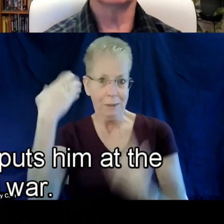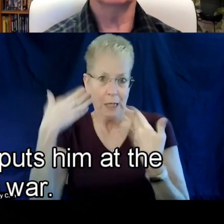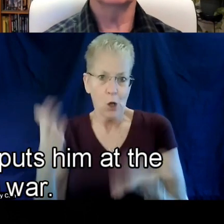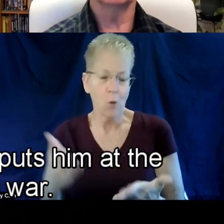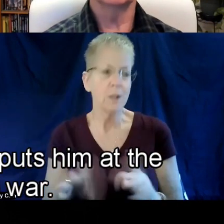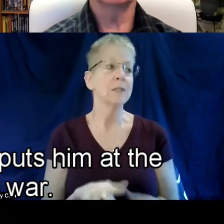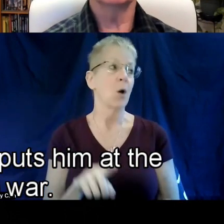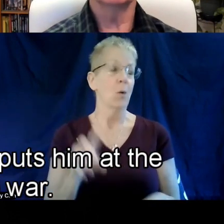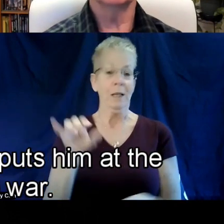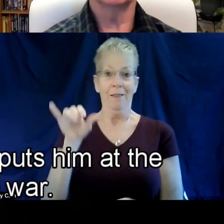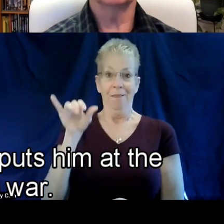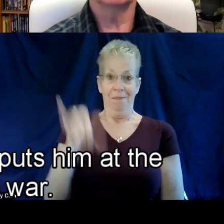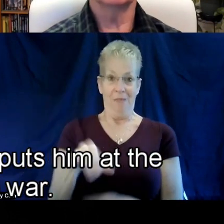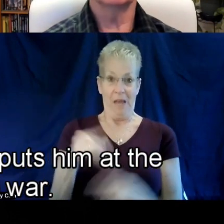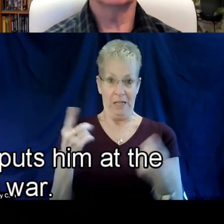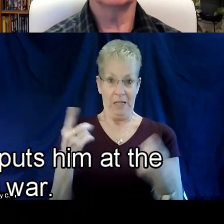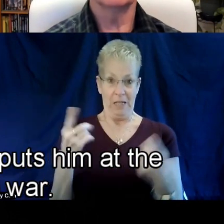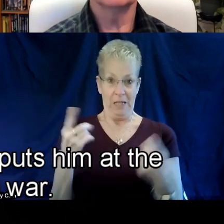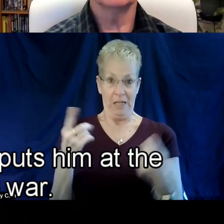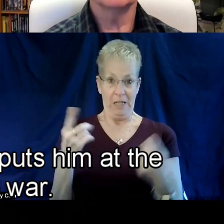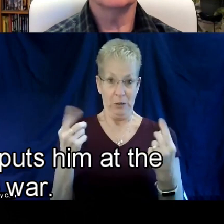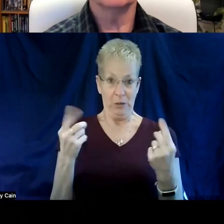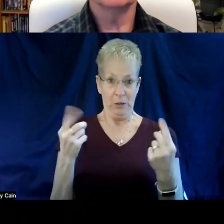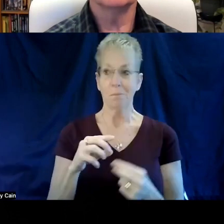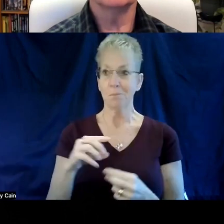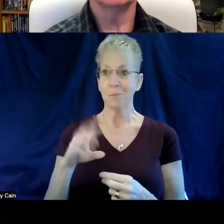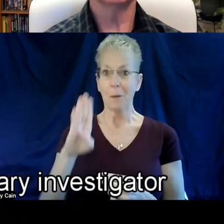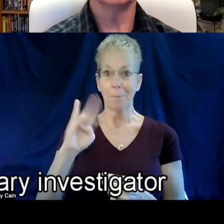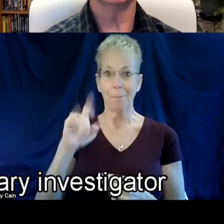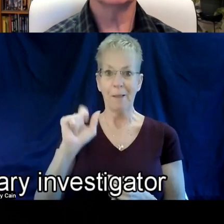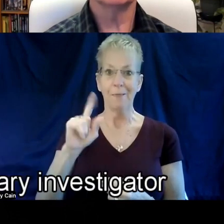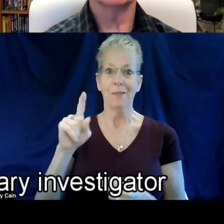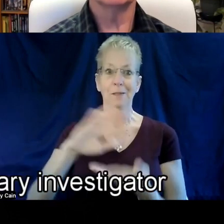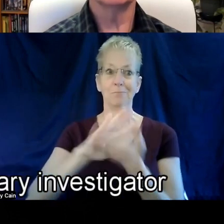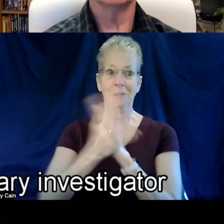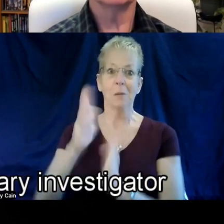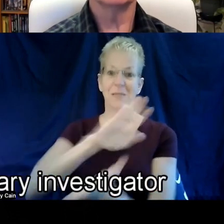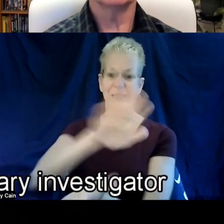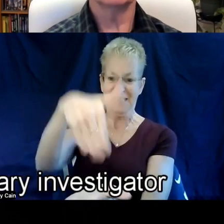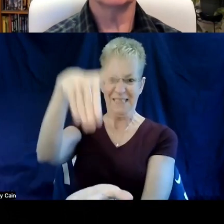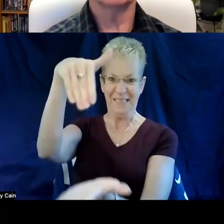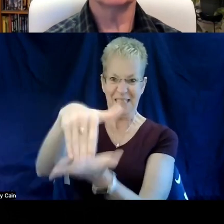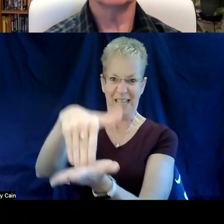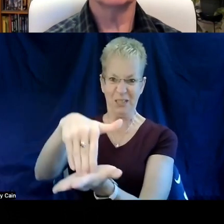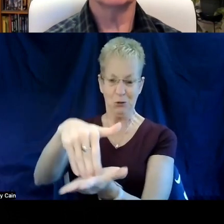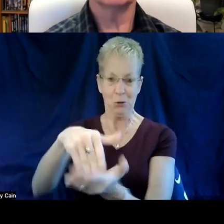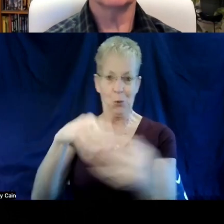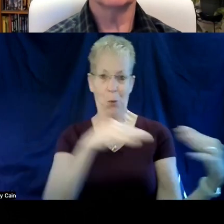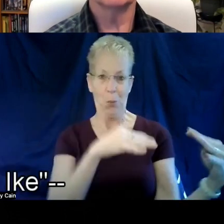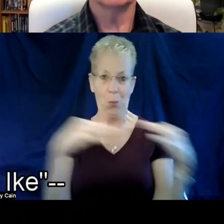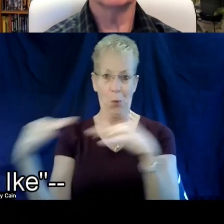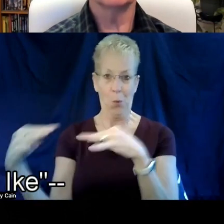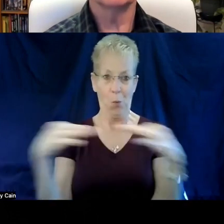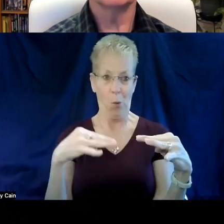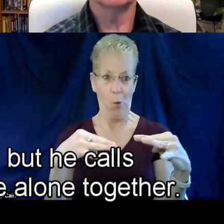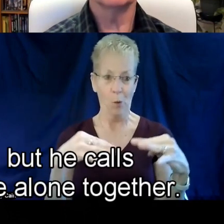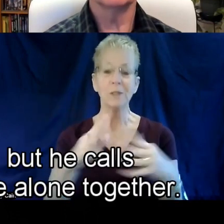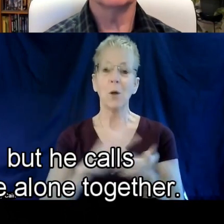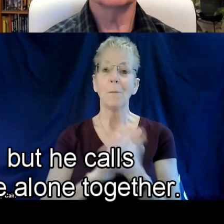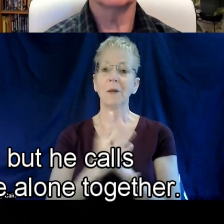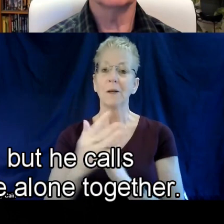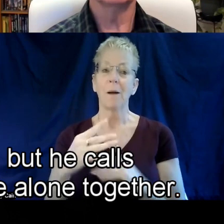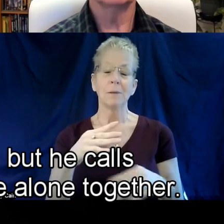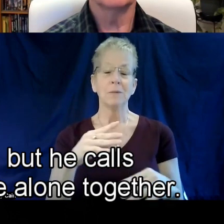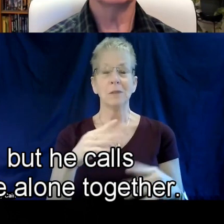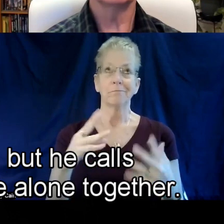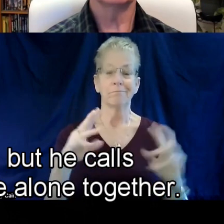that does is it puts him at the center of the war. So he becomes a military investigator for his uncle Ike.